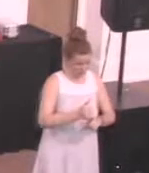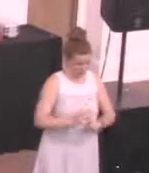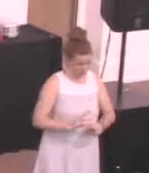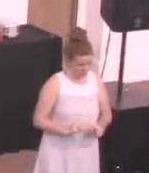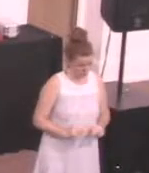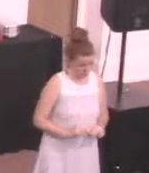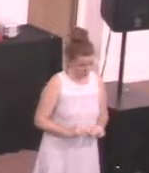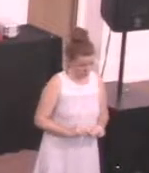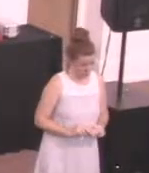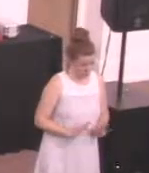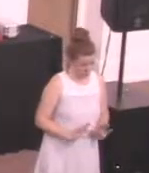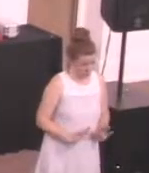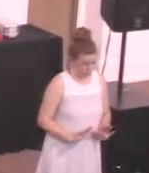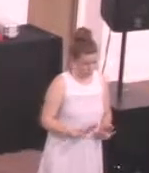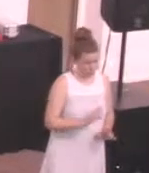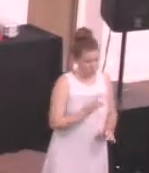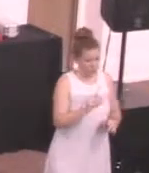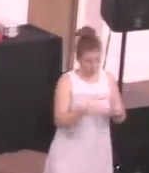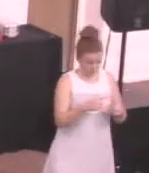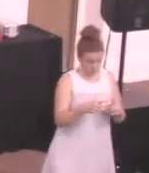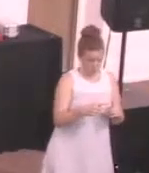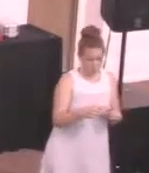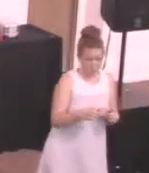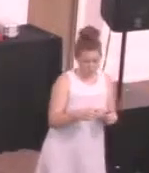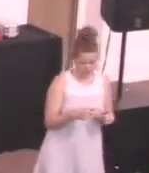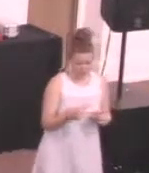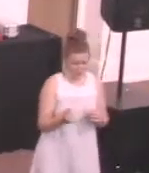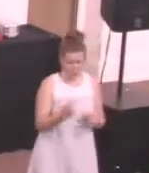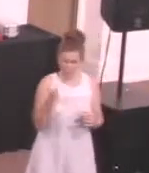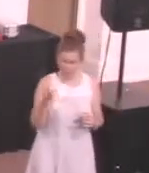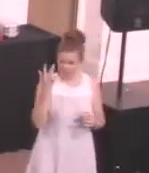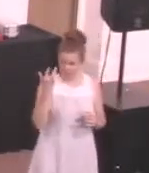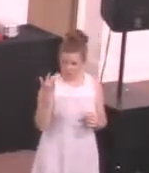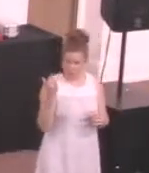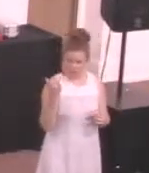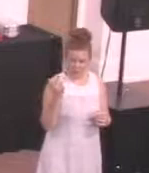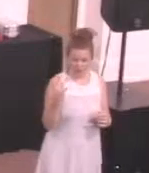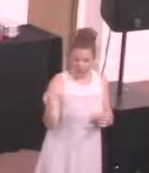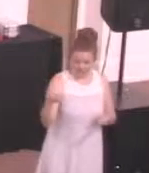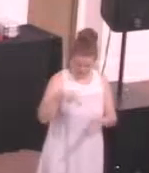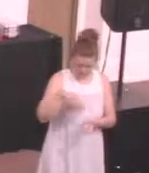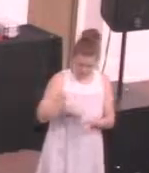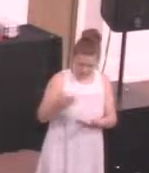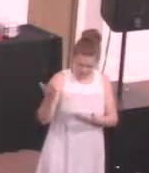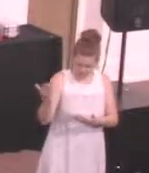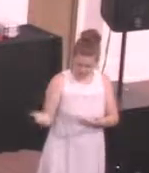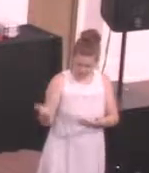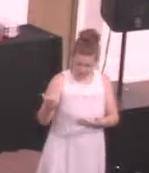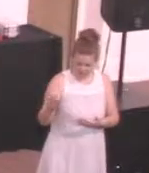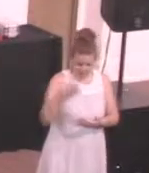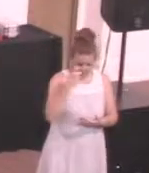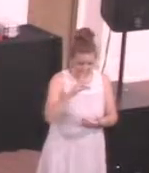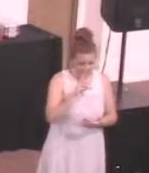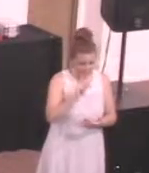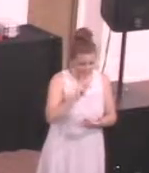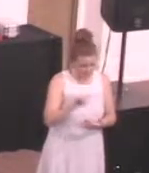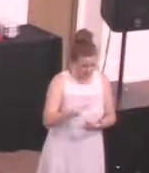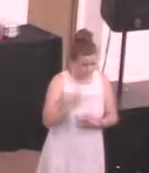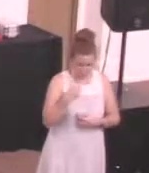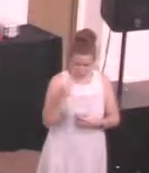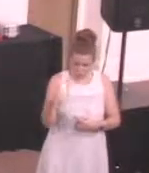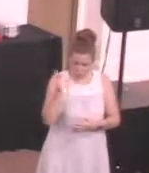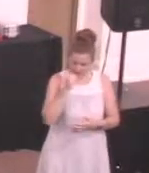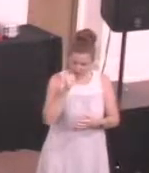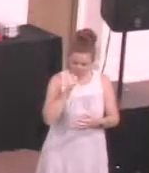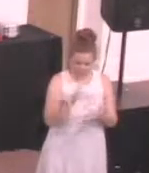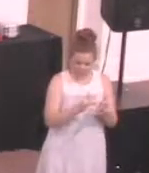Not a trick question. The only reason I'm standing here is because Danny came to me, and he told me every day that Jesus loved me.